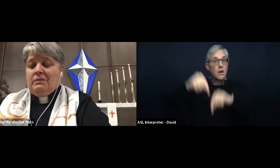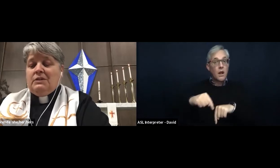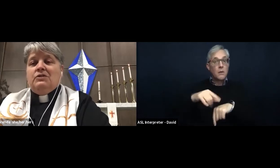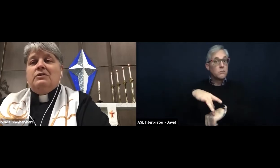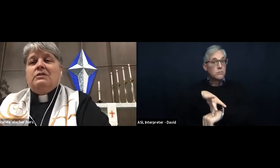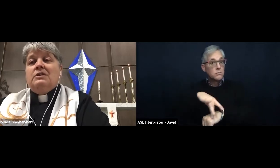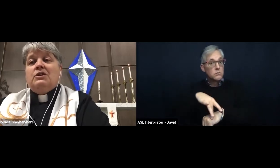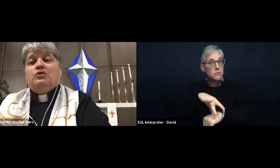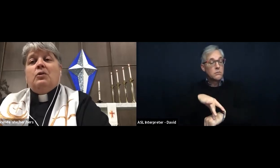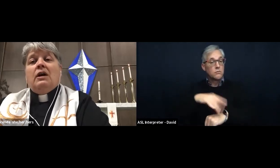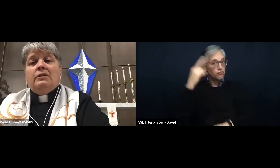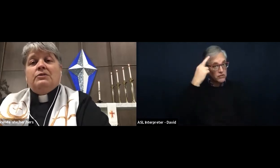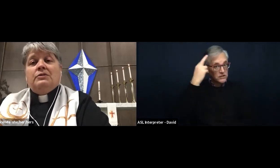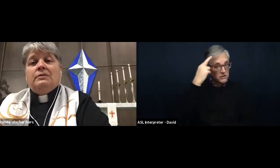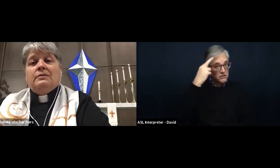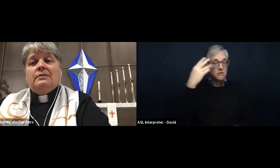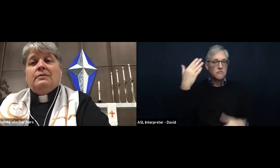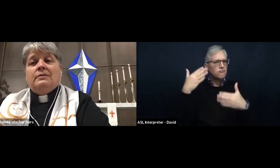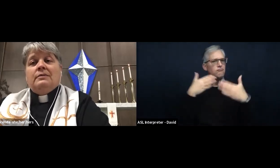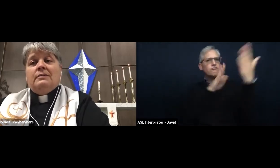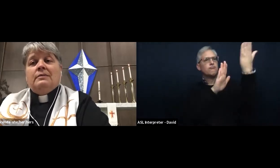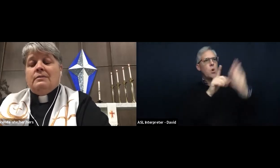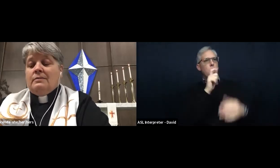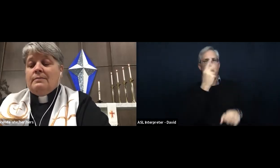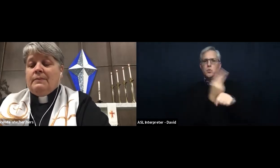and privilege to control others.